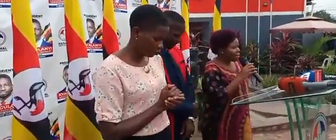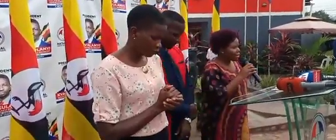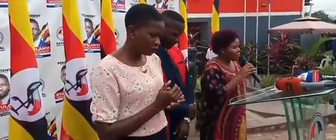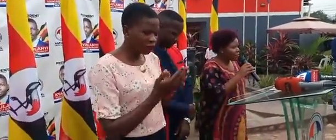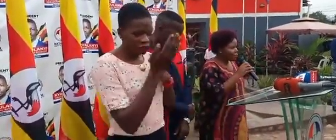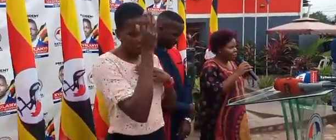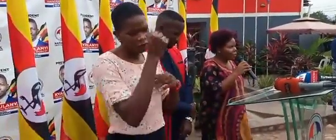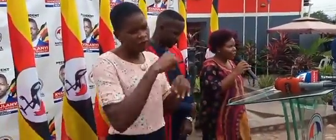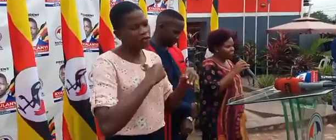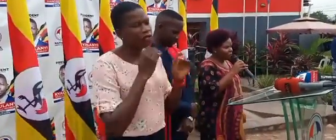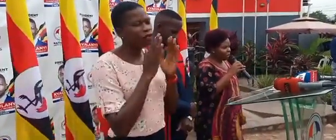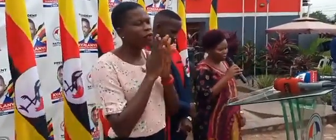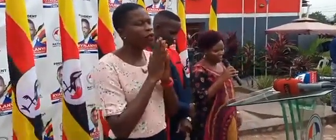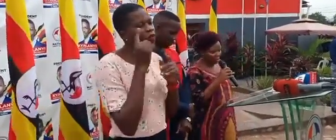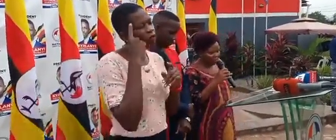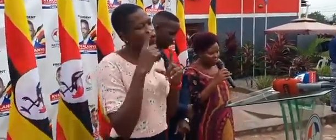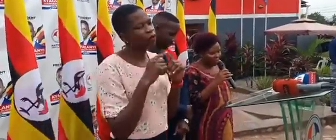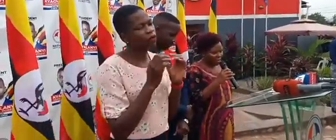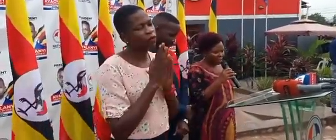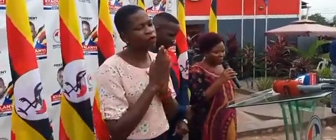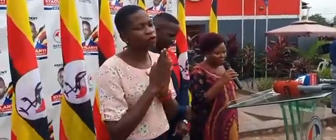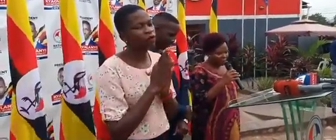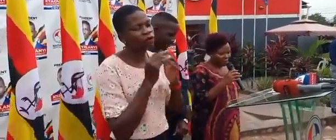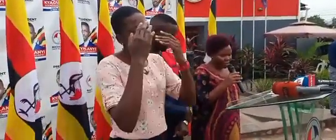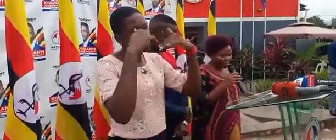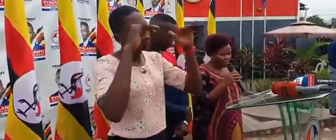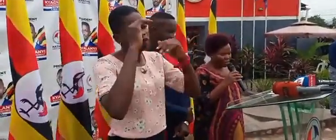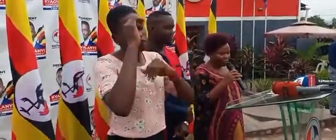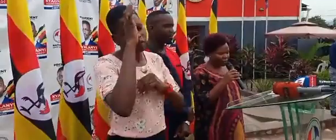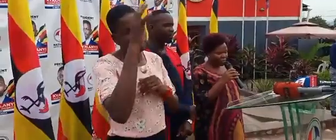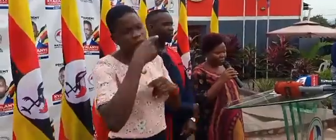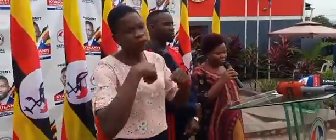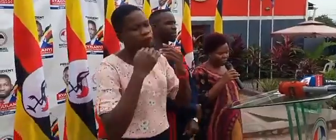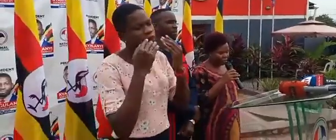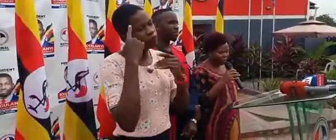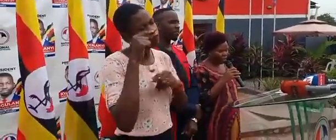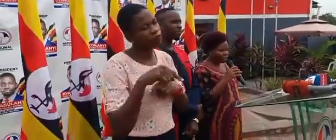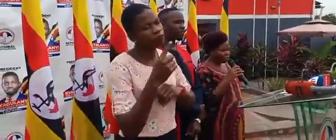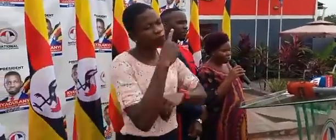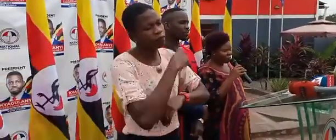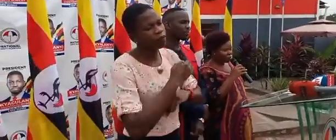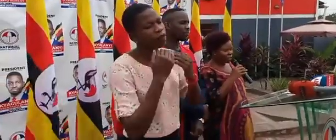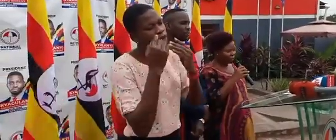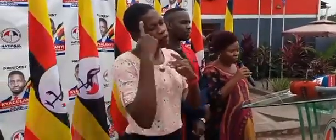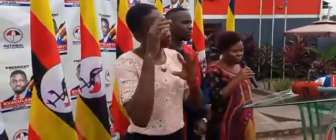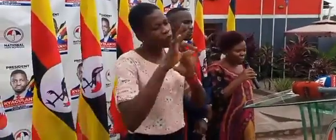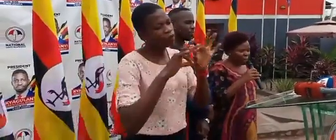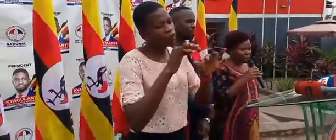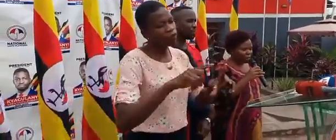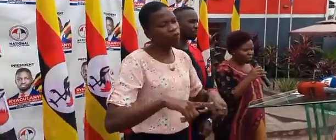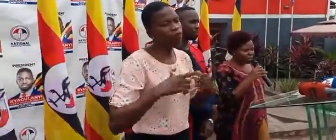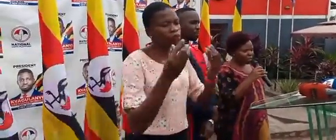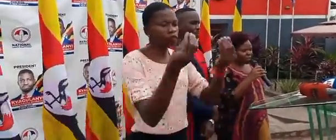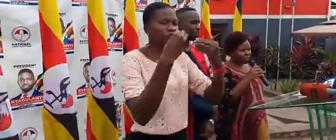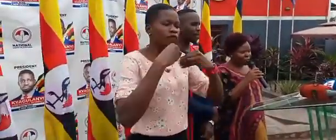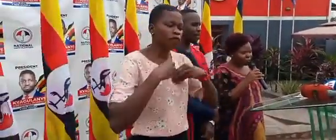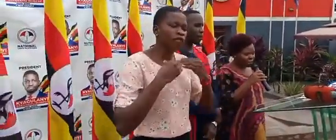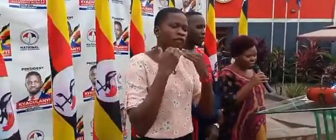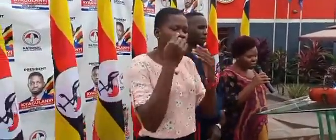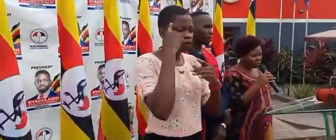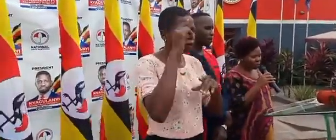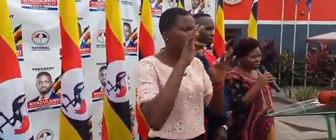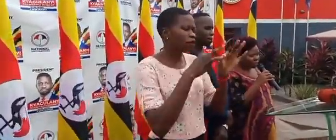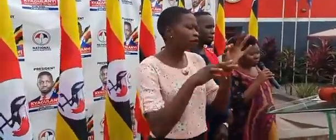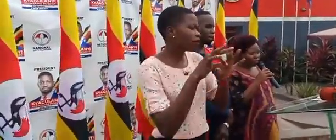Let's humble ourselves for a word of prayer. Heavenly Father, we thank you for this day. We thank you for the gift of life. We thank you for the gift